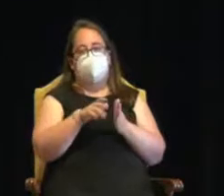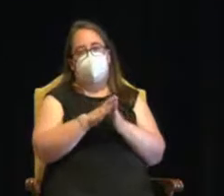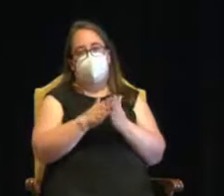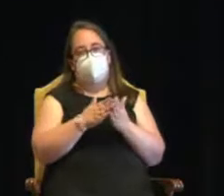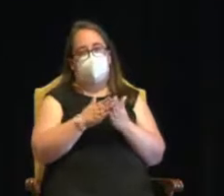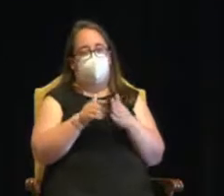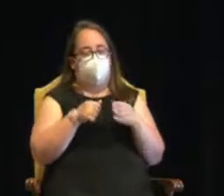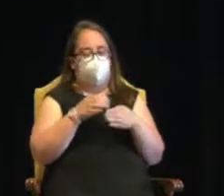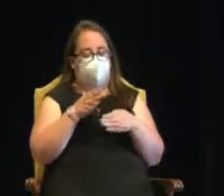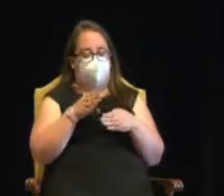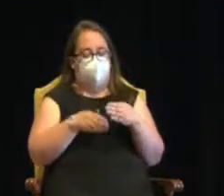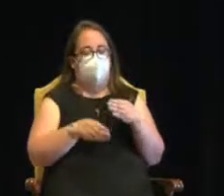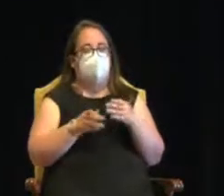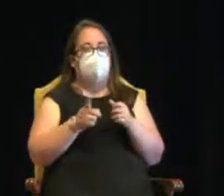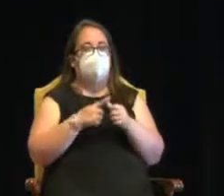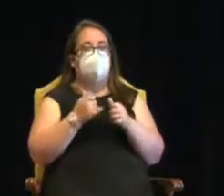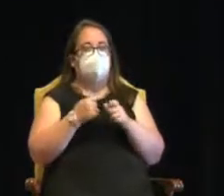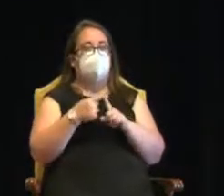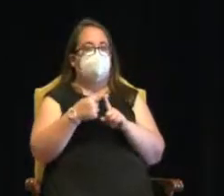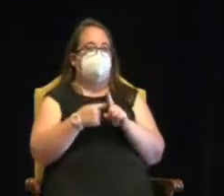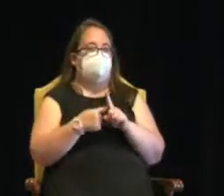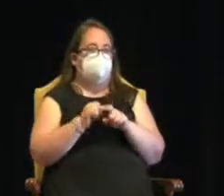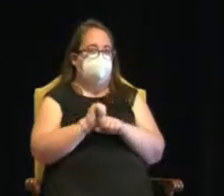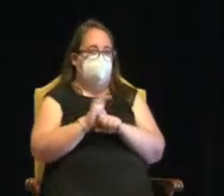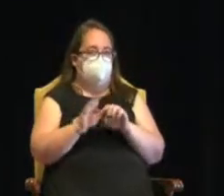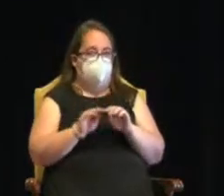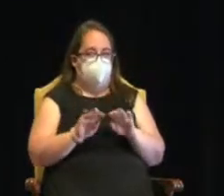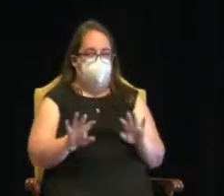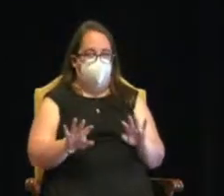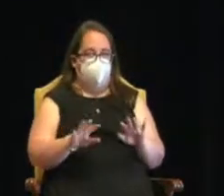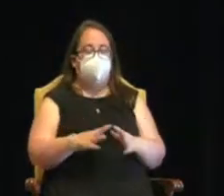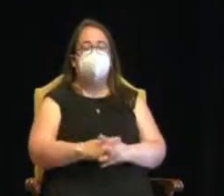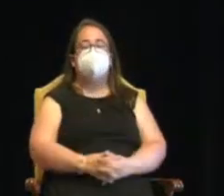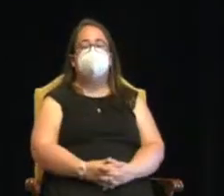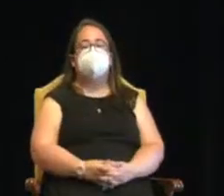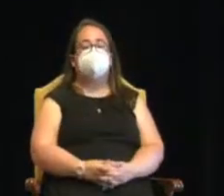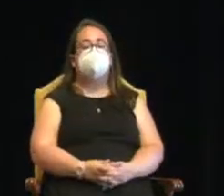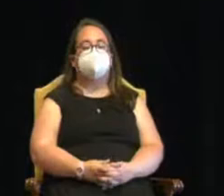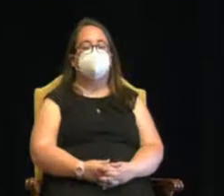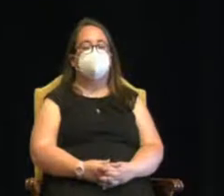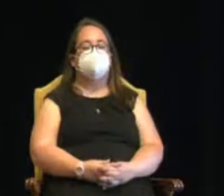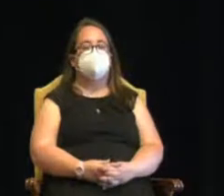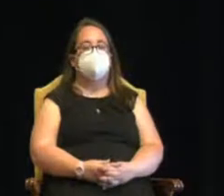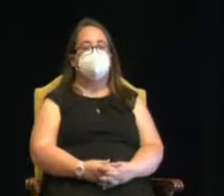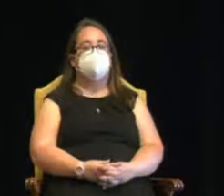finished in the first few months of the pandemic, is that